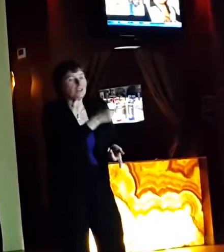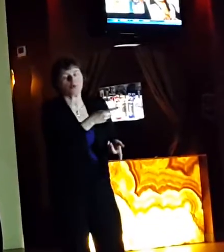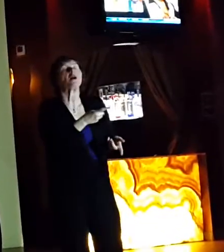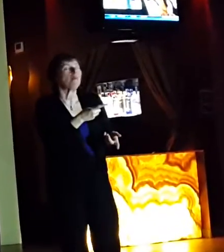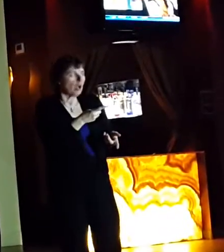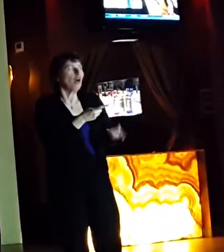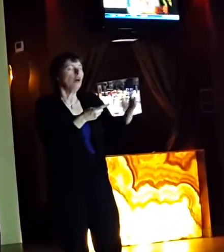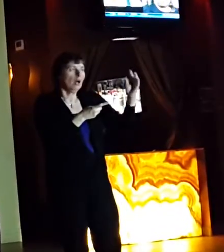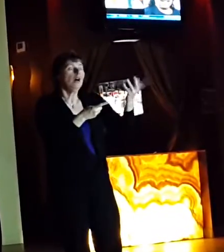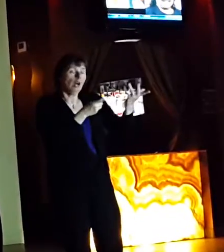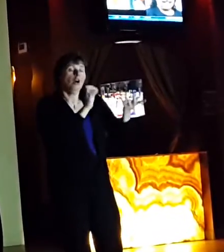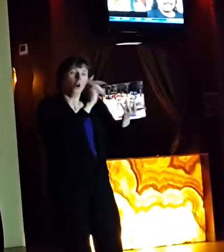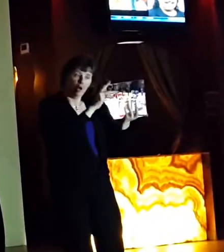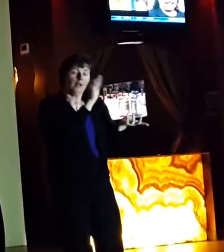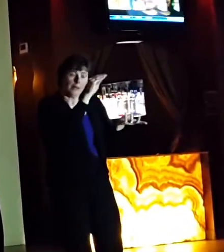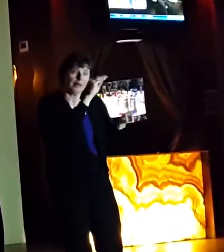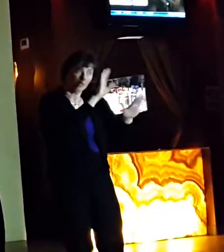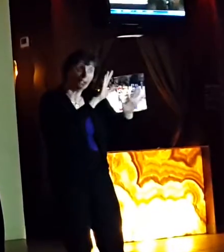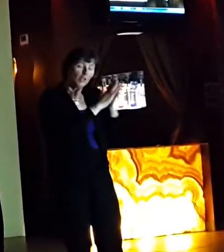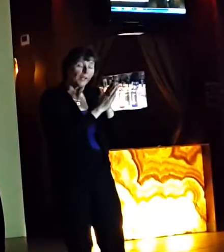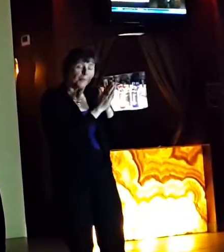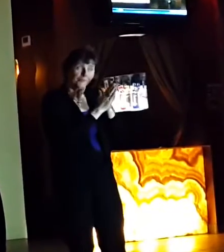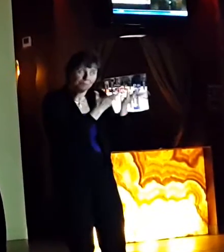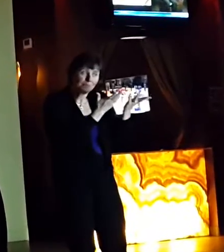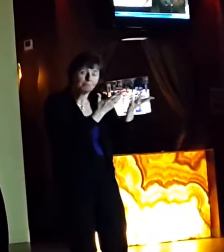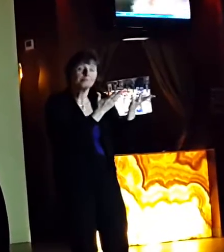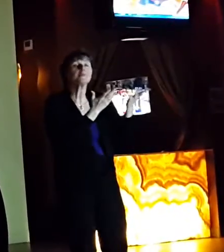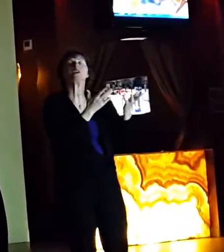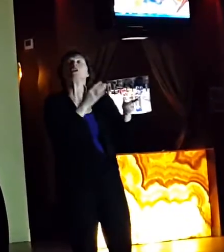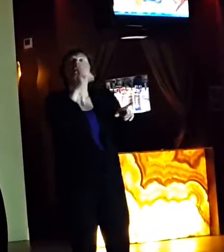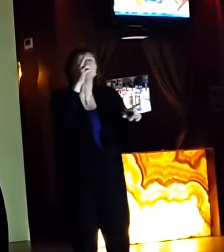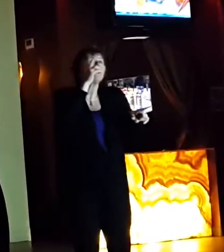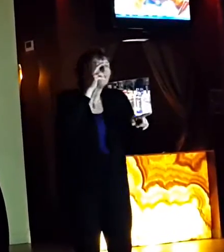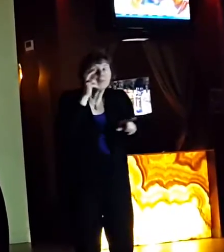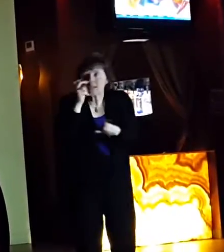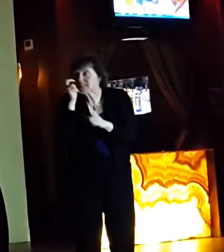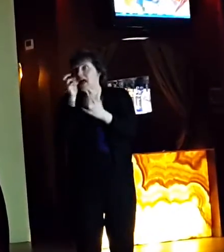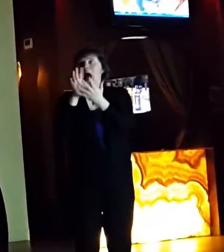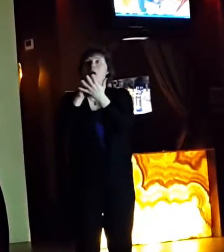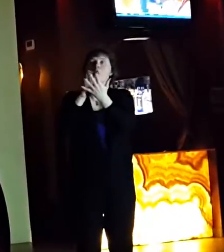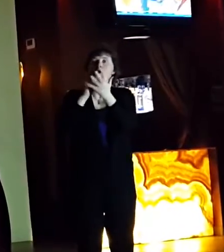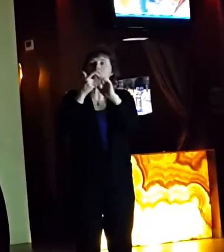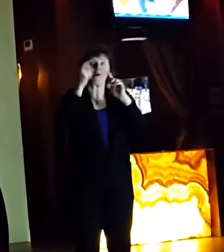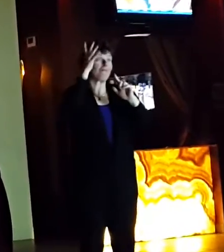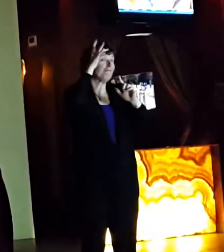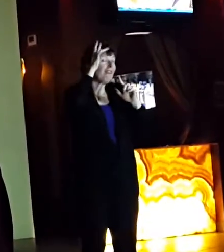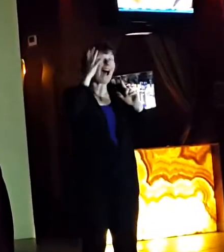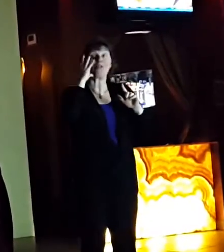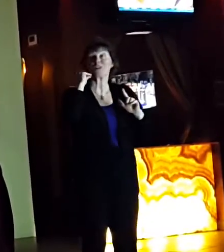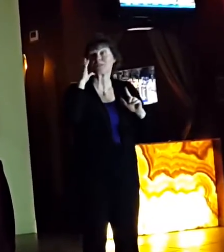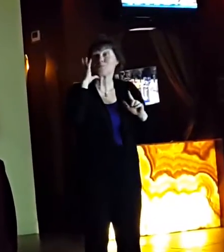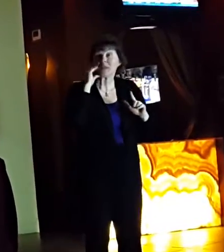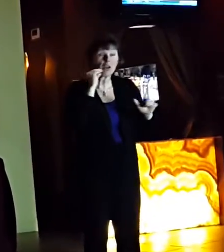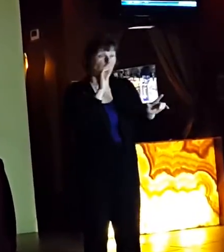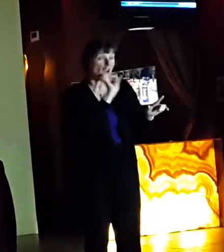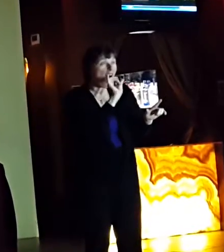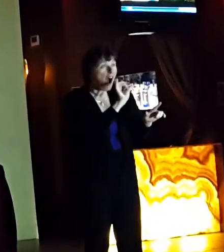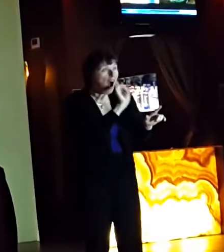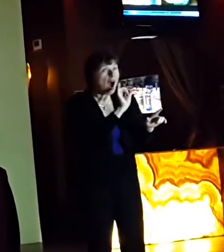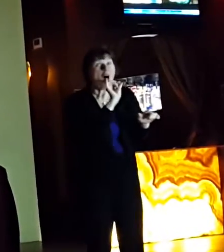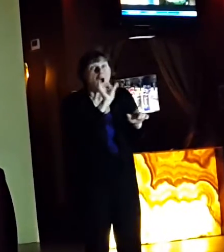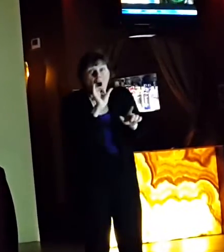it. So, with the listening from all of my father's experience and hearing all of that, and all